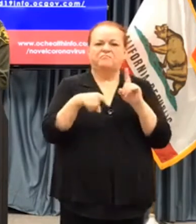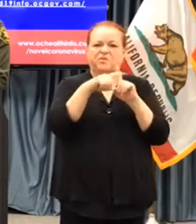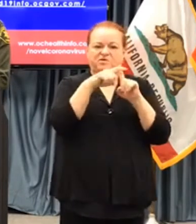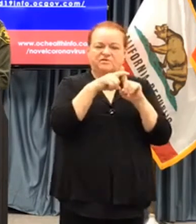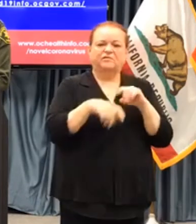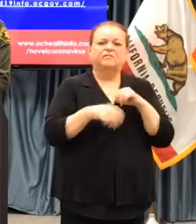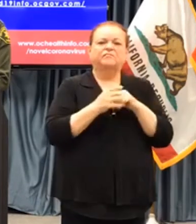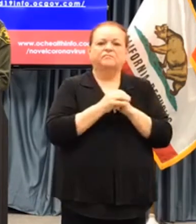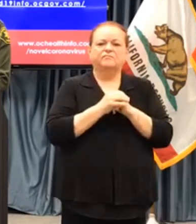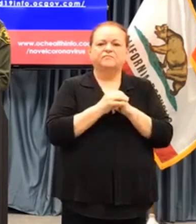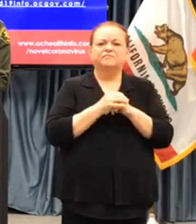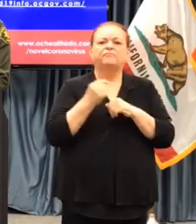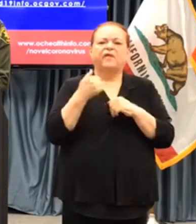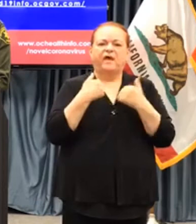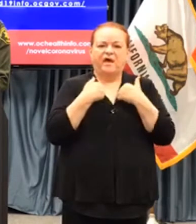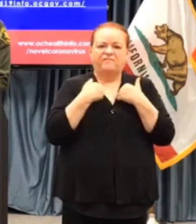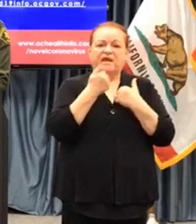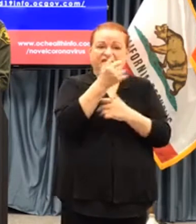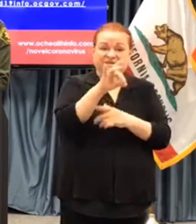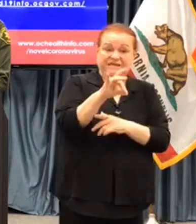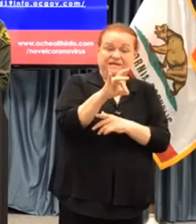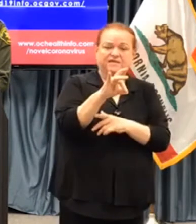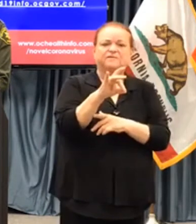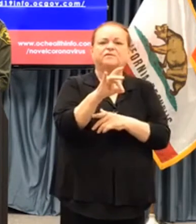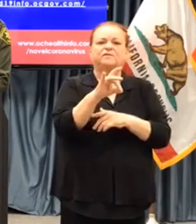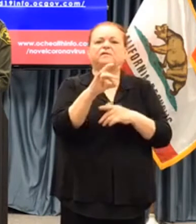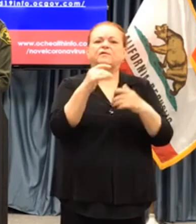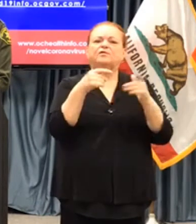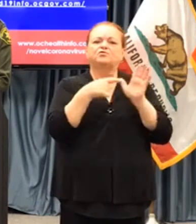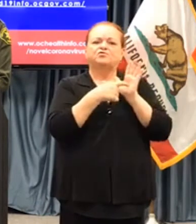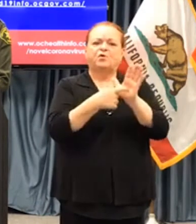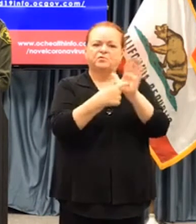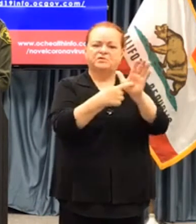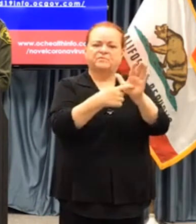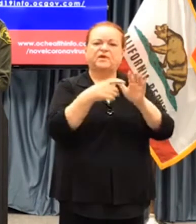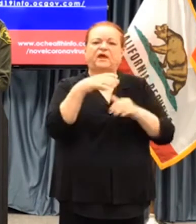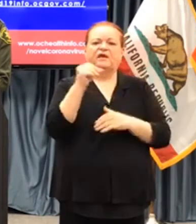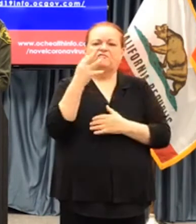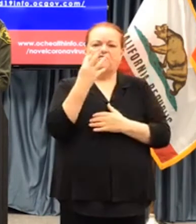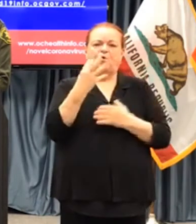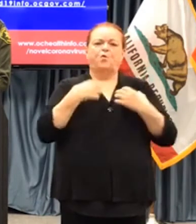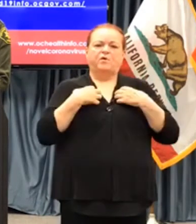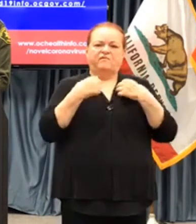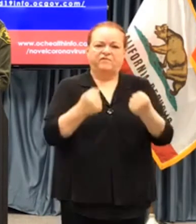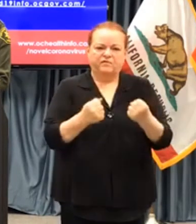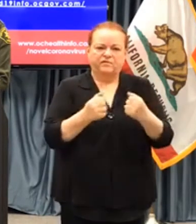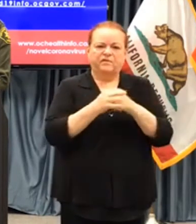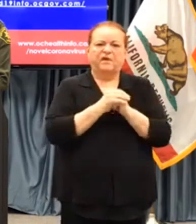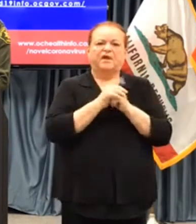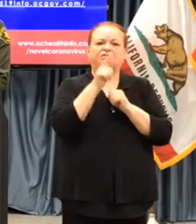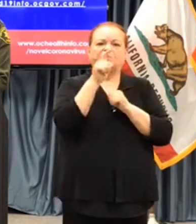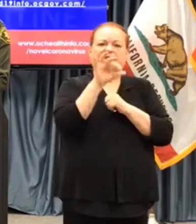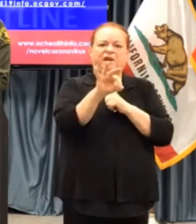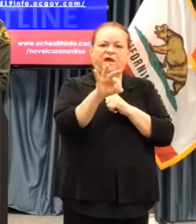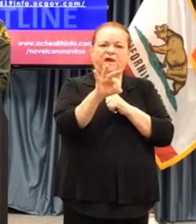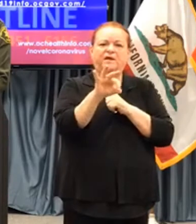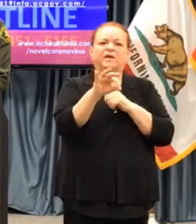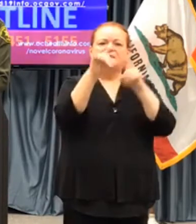4 have recovered fully and have been removed from medical isolation, and 29 tests have come back